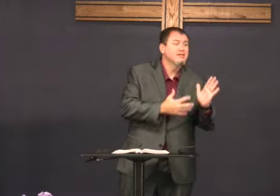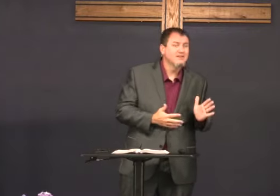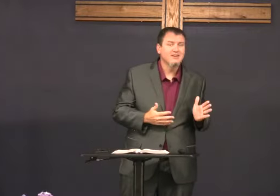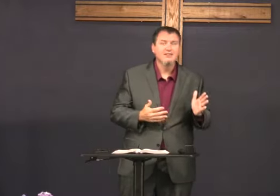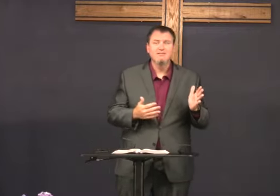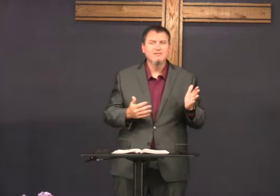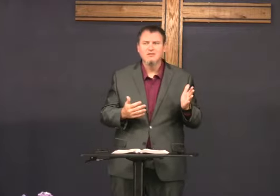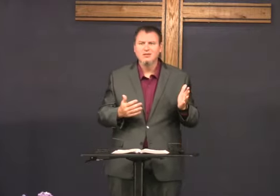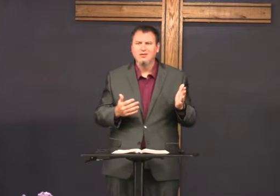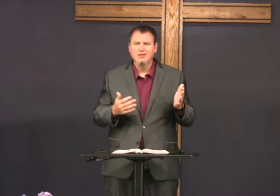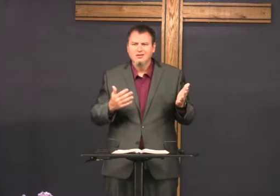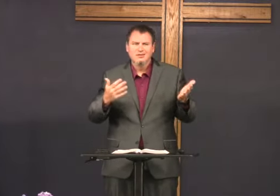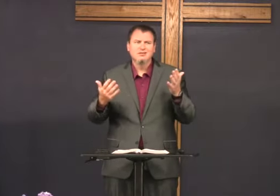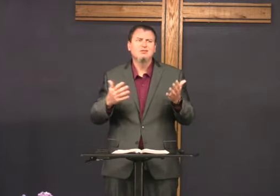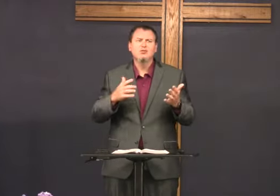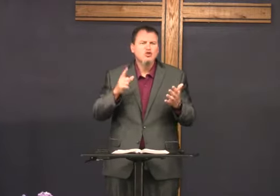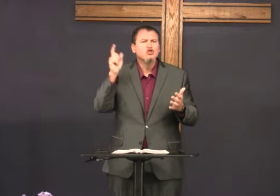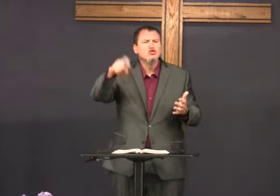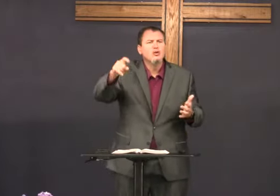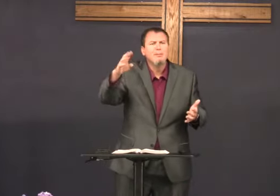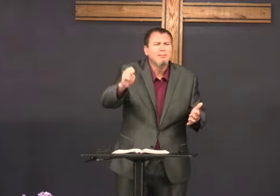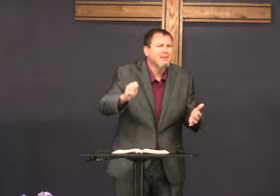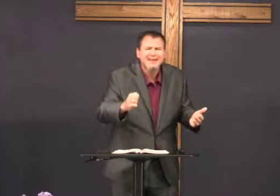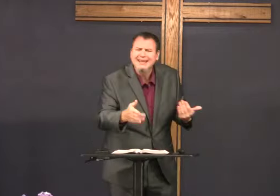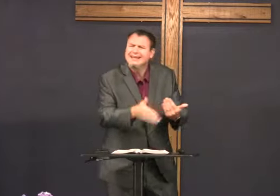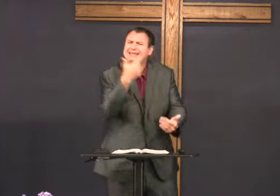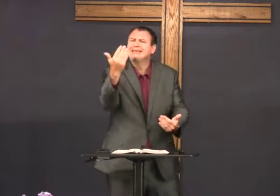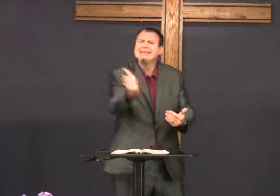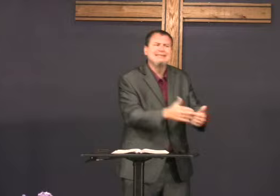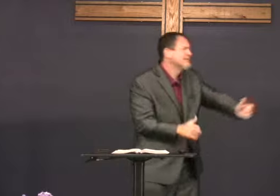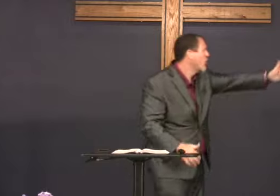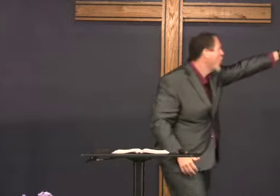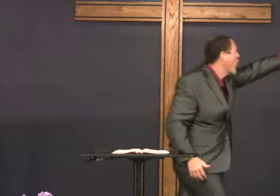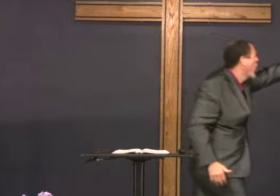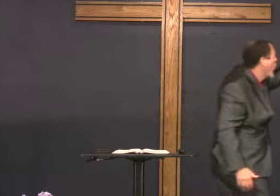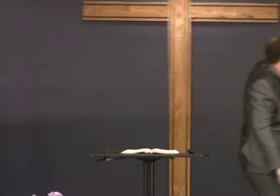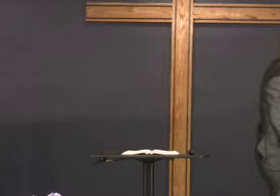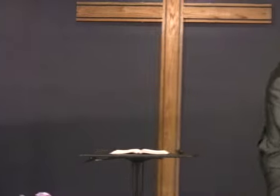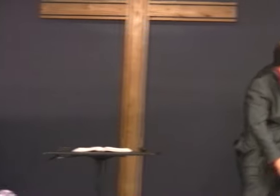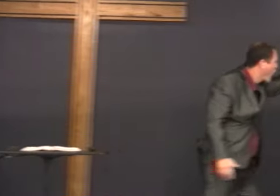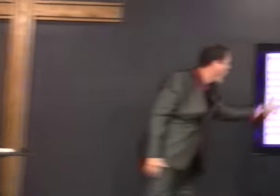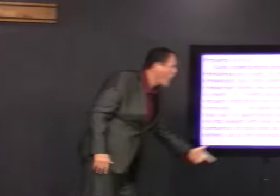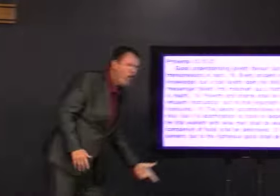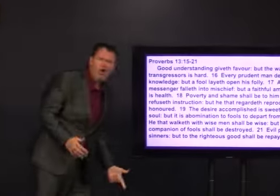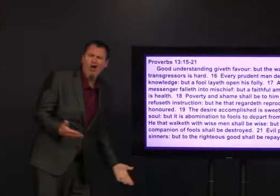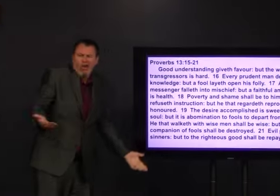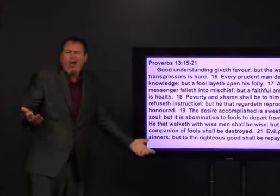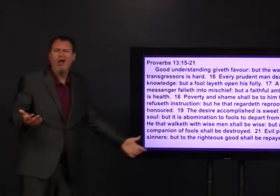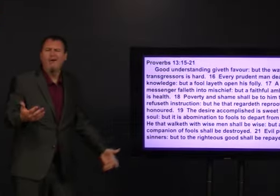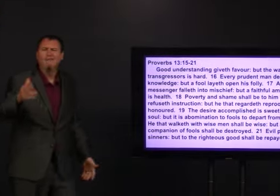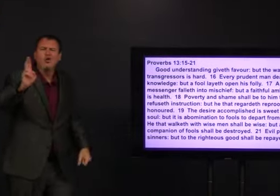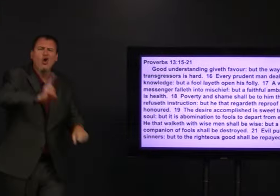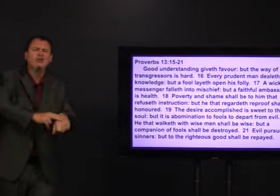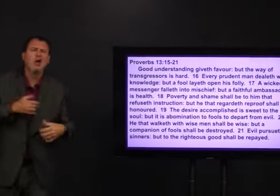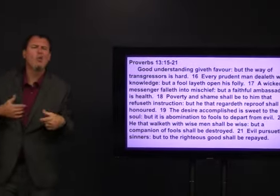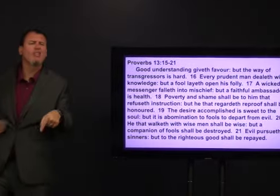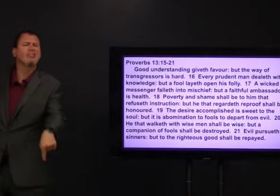whether you're a bad messenger or a good representative, it should be easy to do all of